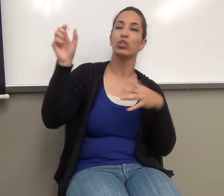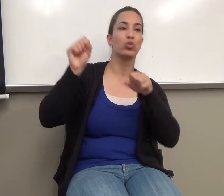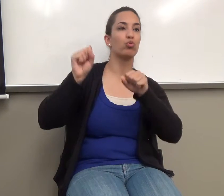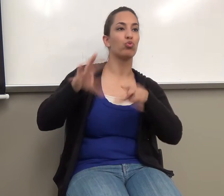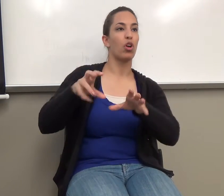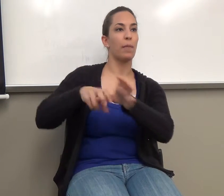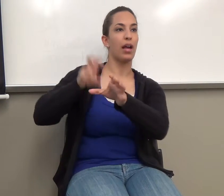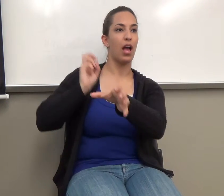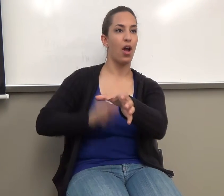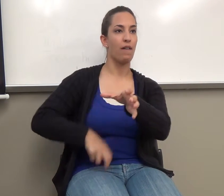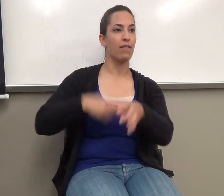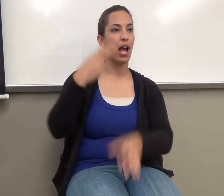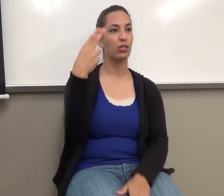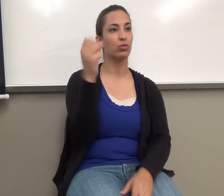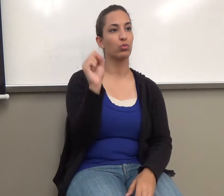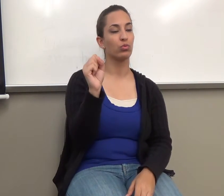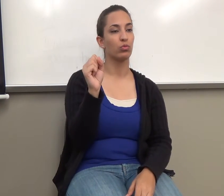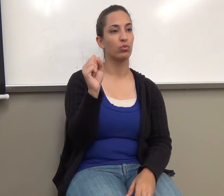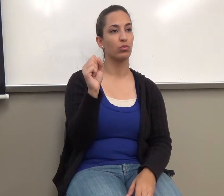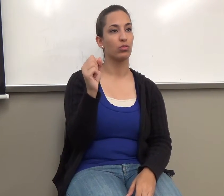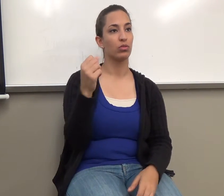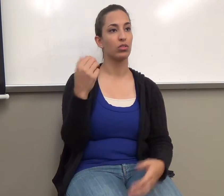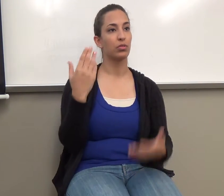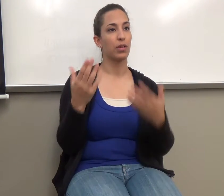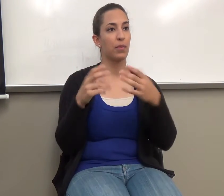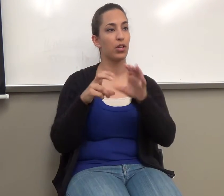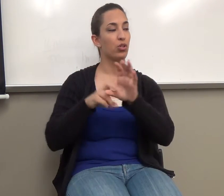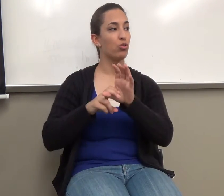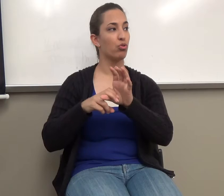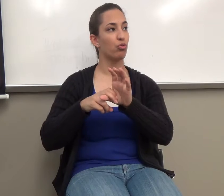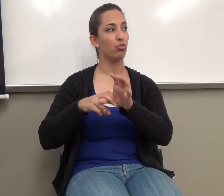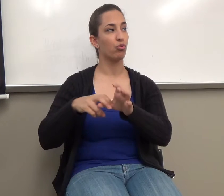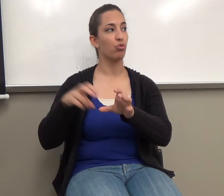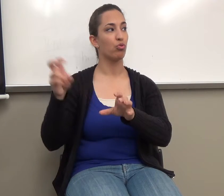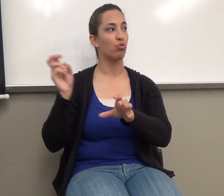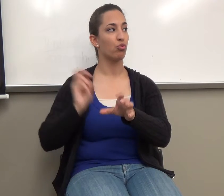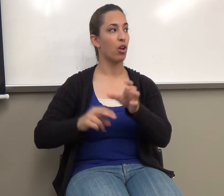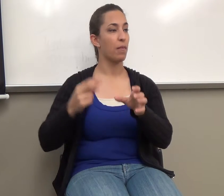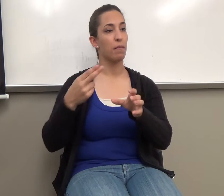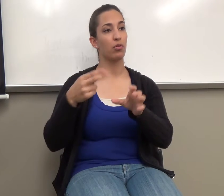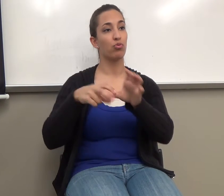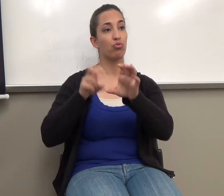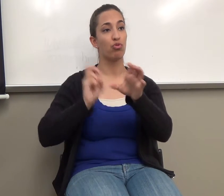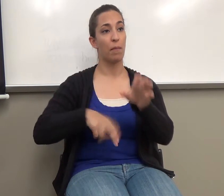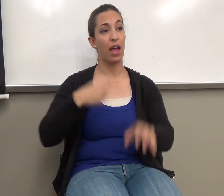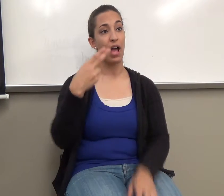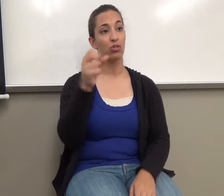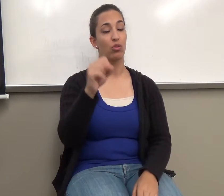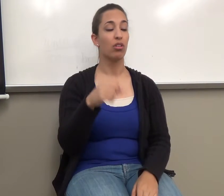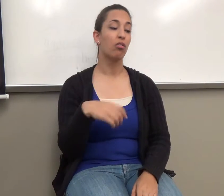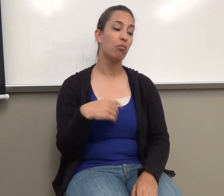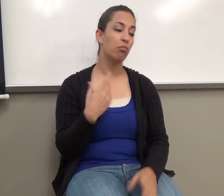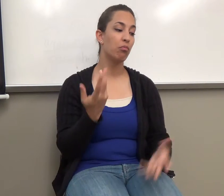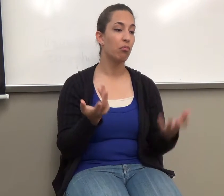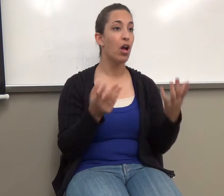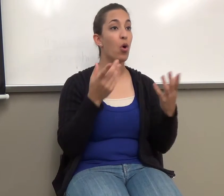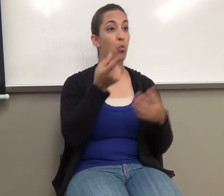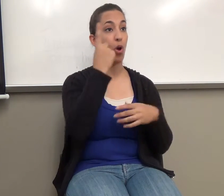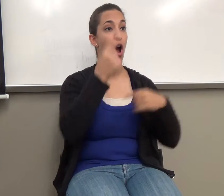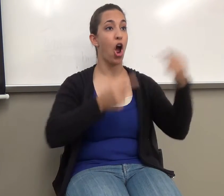know about dropping out of high school? You can still be successful. Okay, that's one argument. People who drop